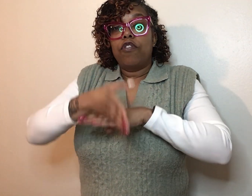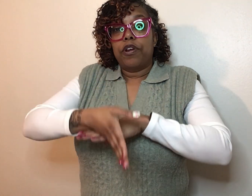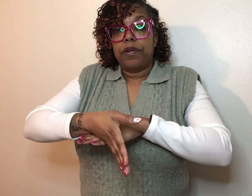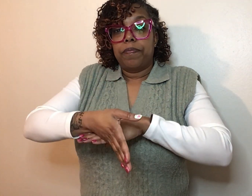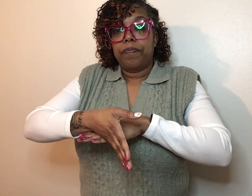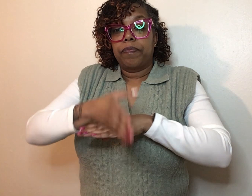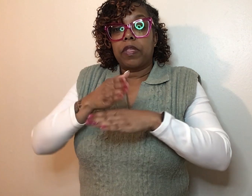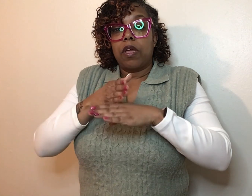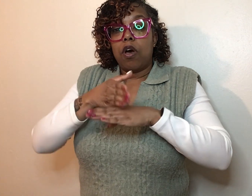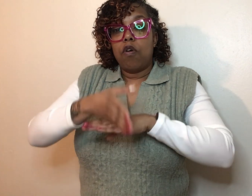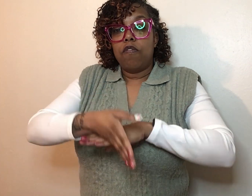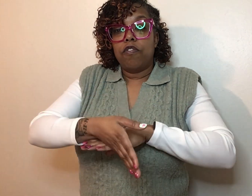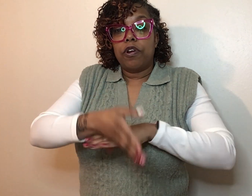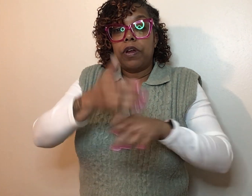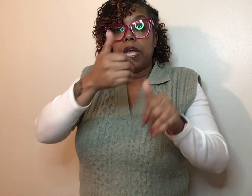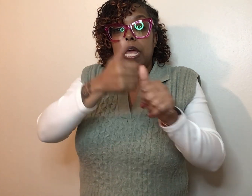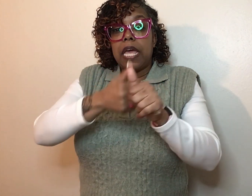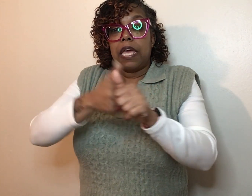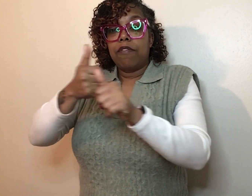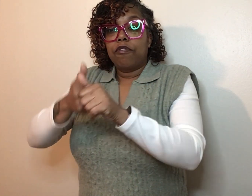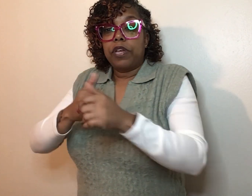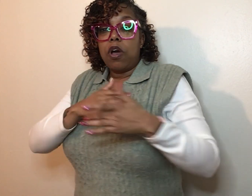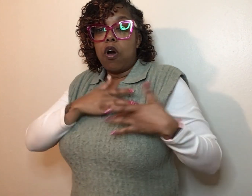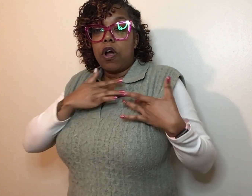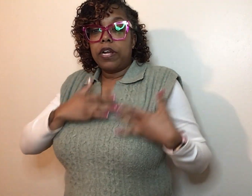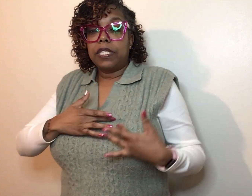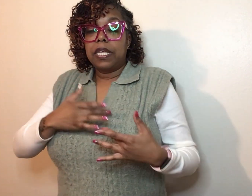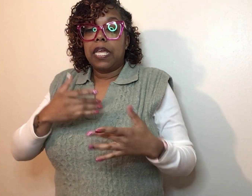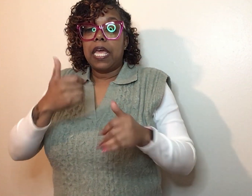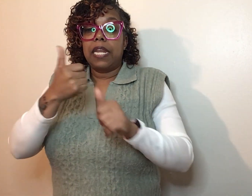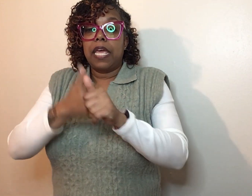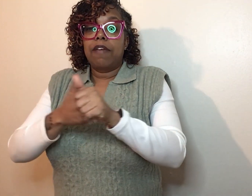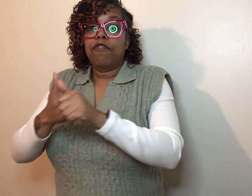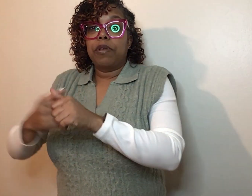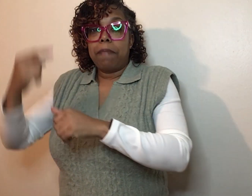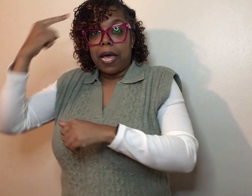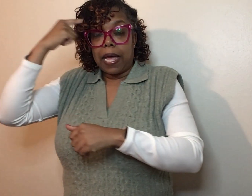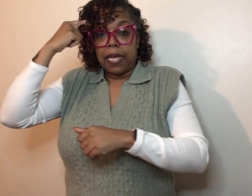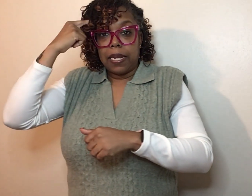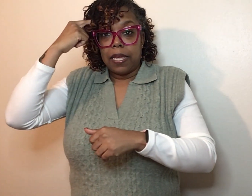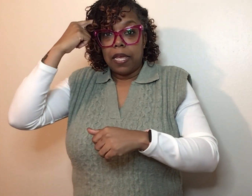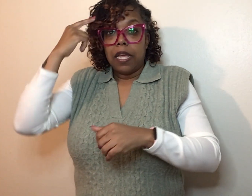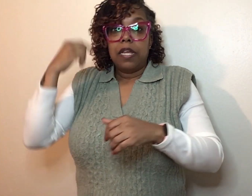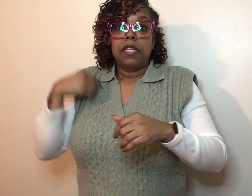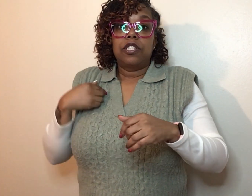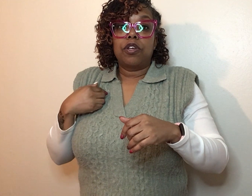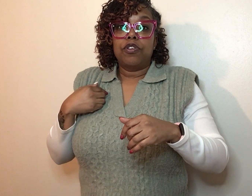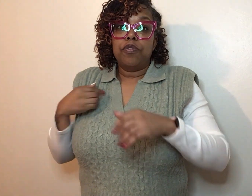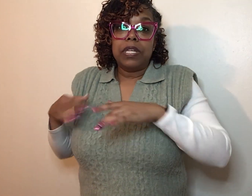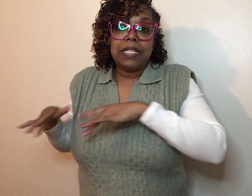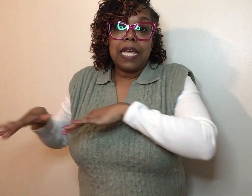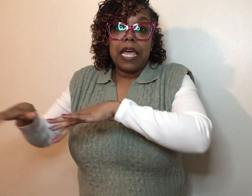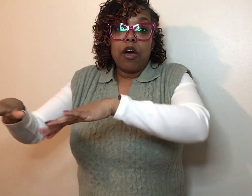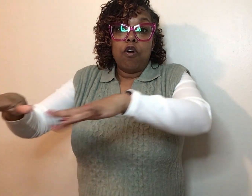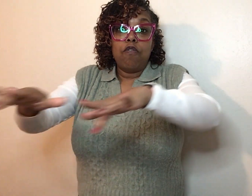over, over every heart and every mind. So you can say